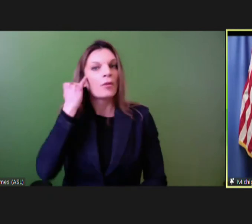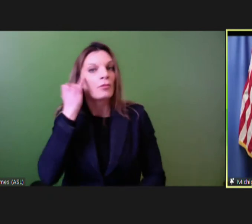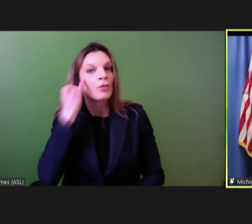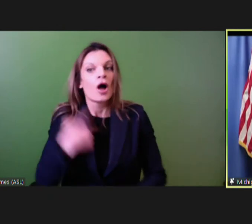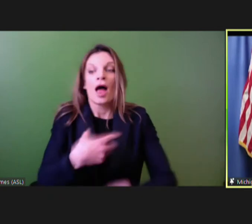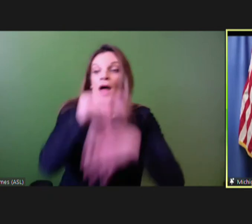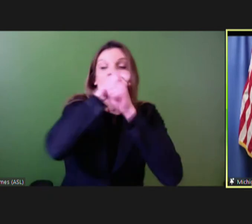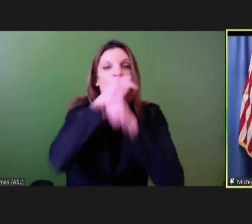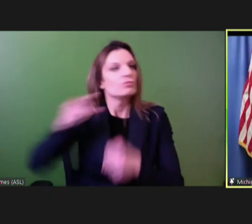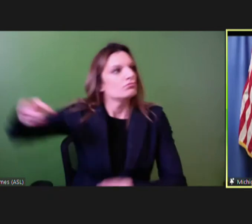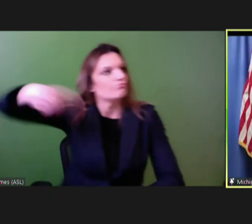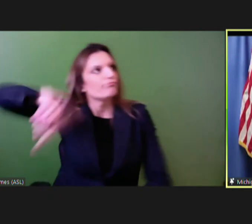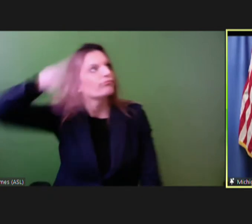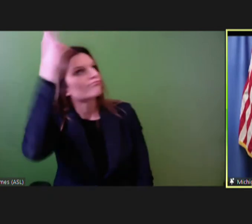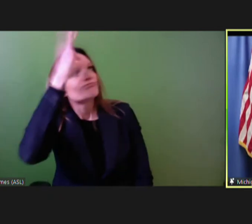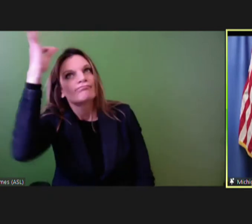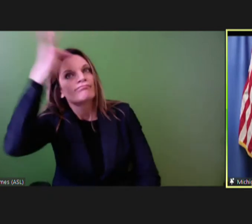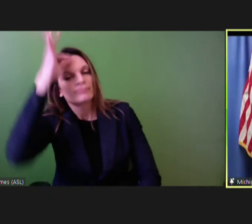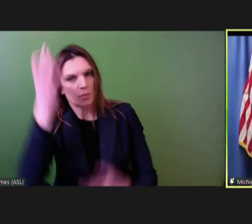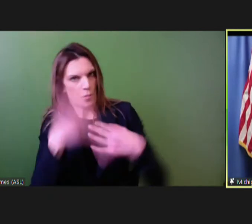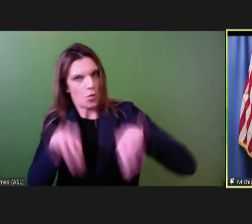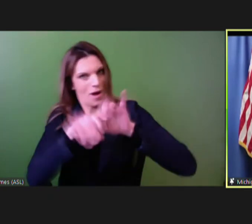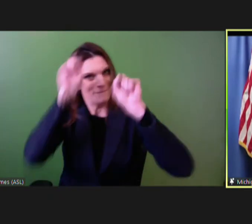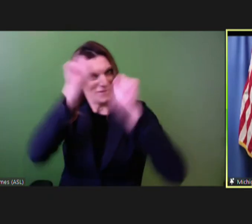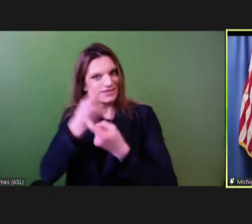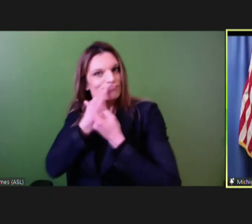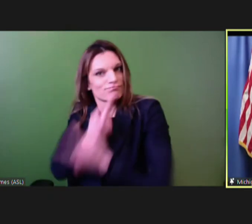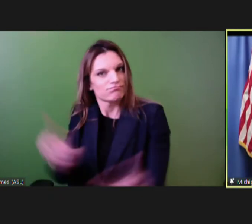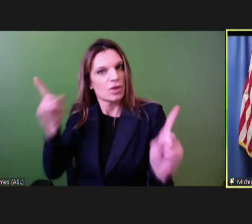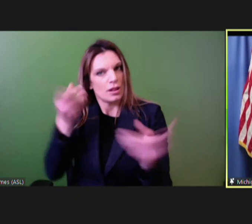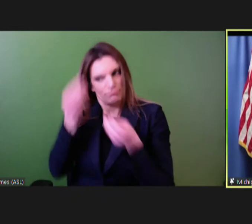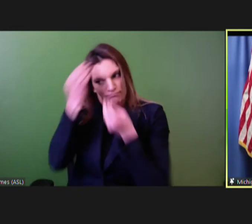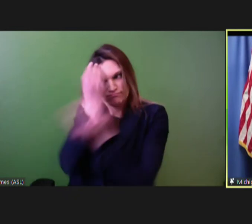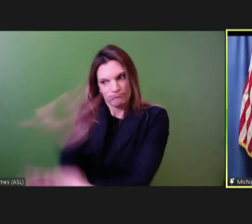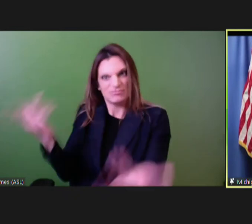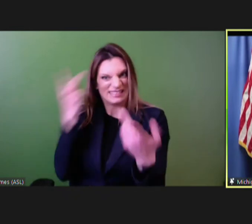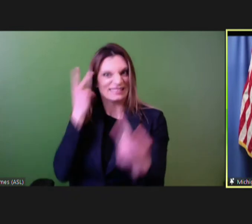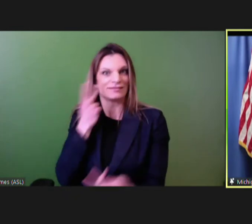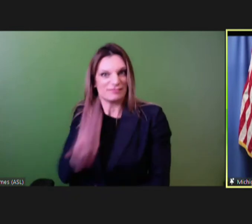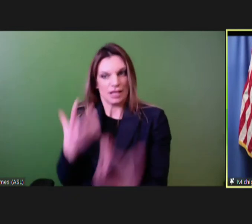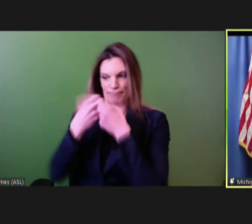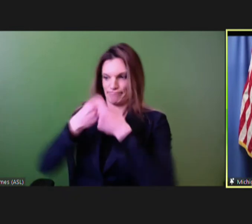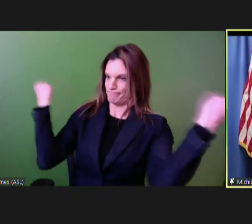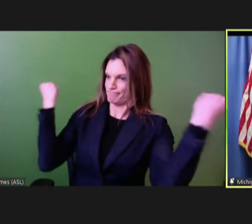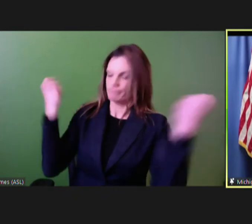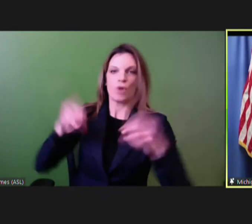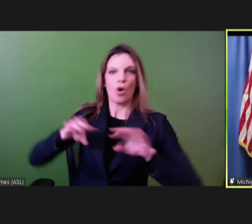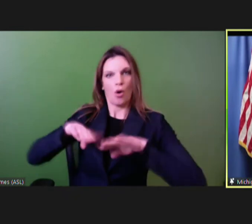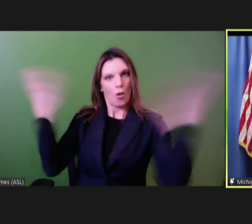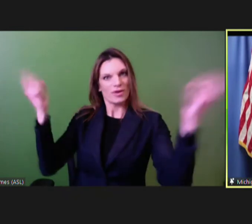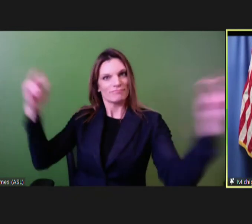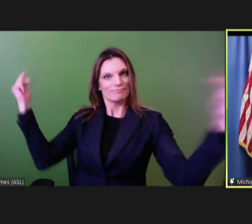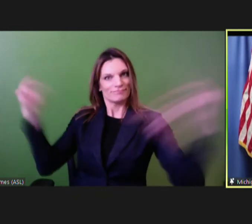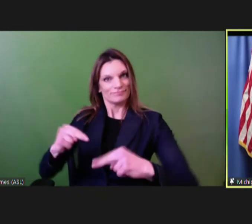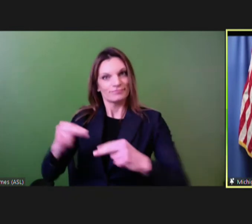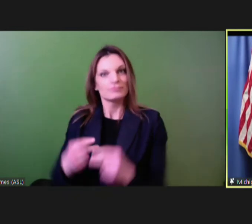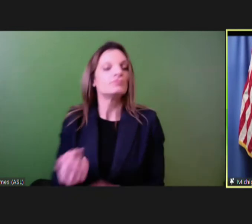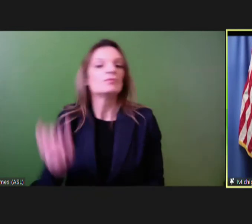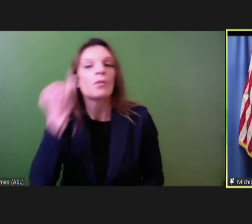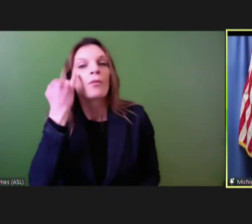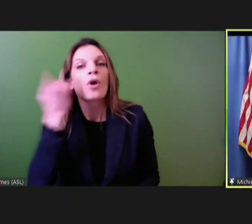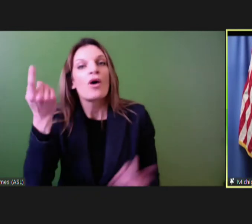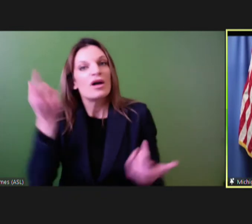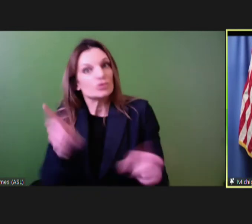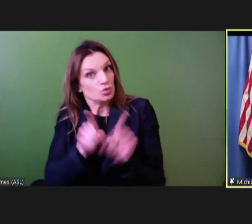Michigan. And if it does reach a point where any of these proposals are presented to a citizen for a signature